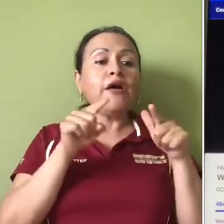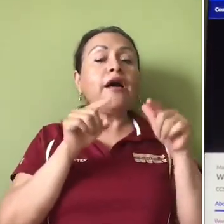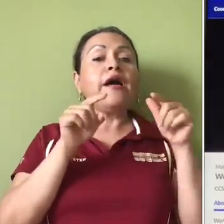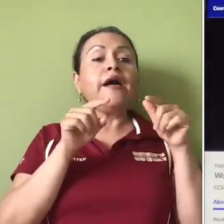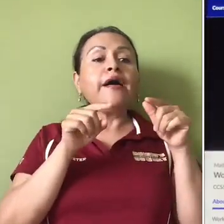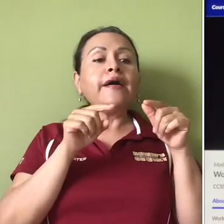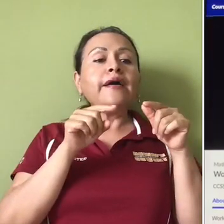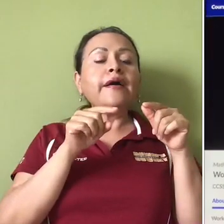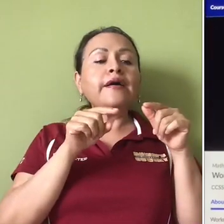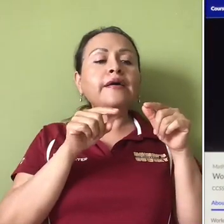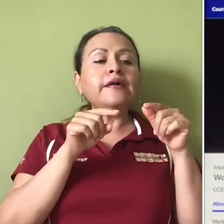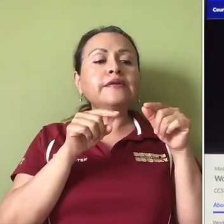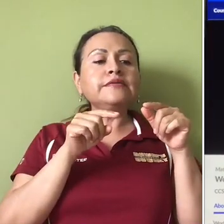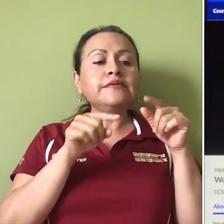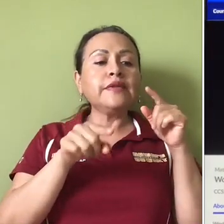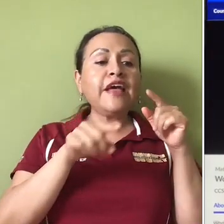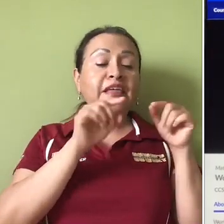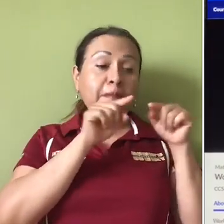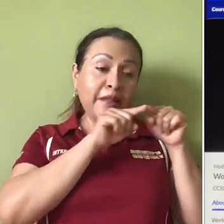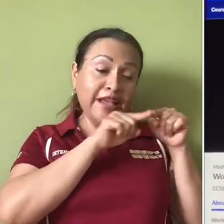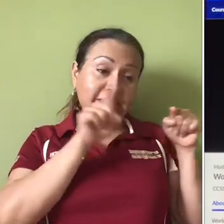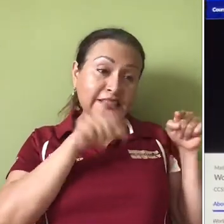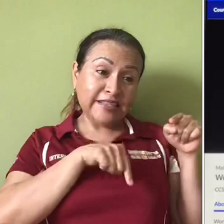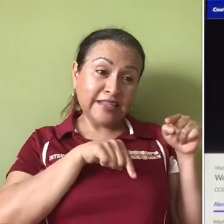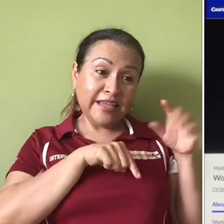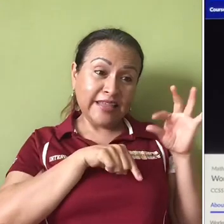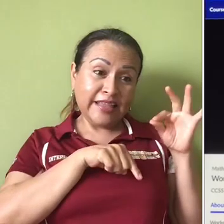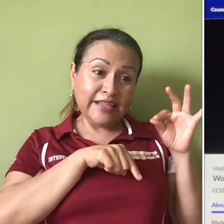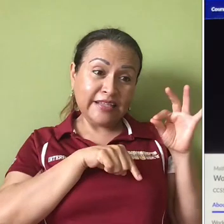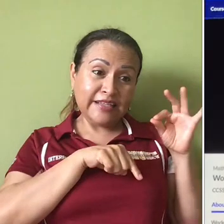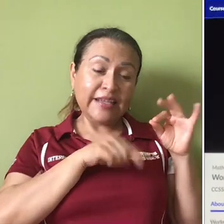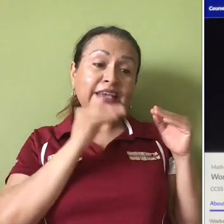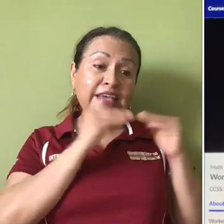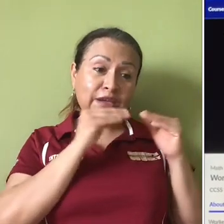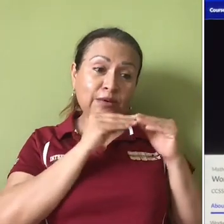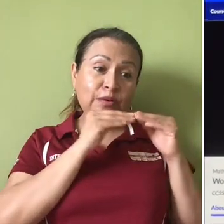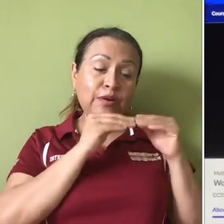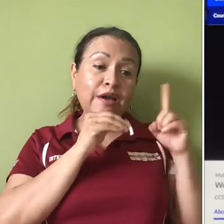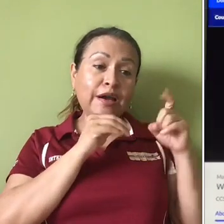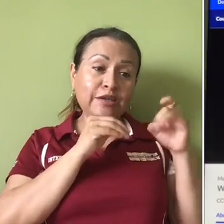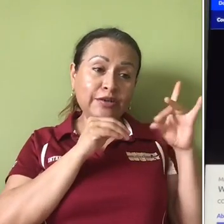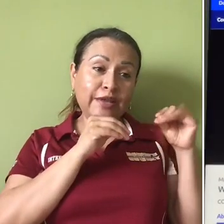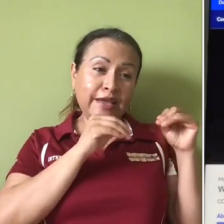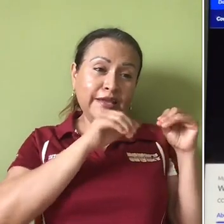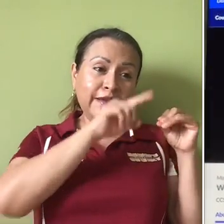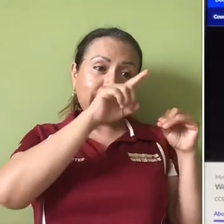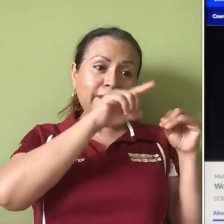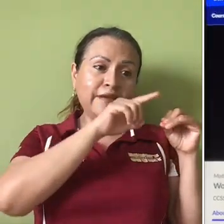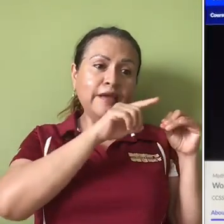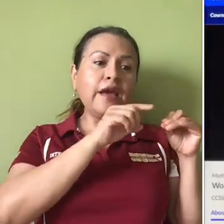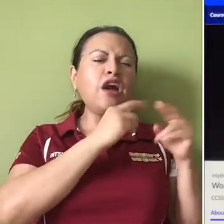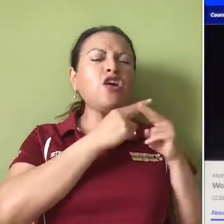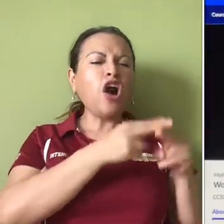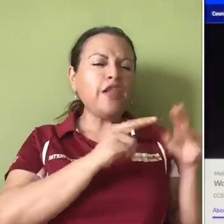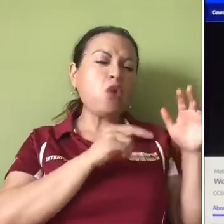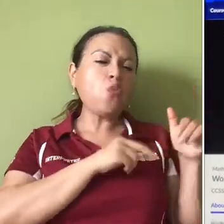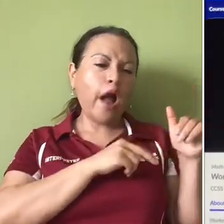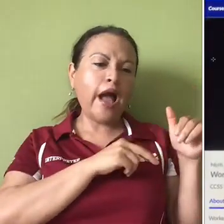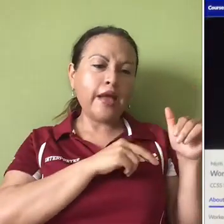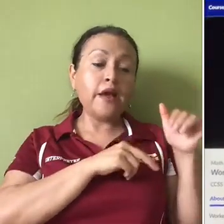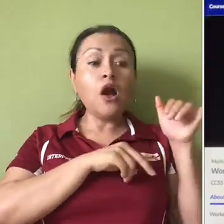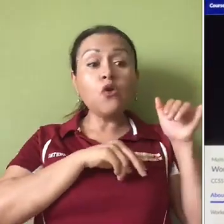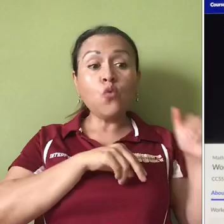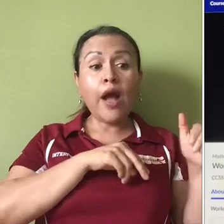degrees plus this angle have to equal 180. Maybe we could call that y. So